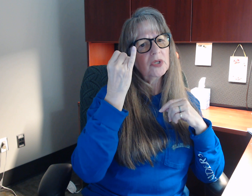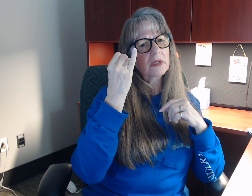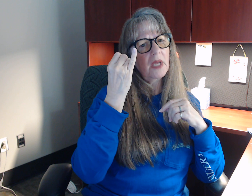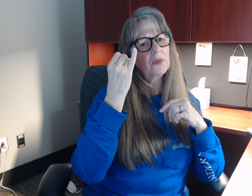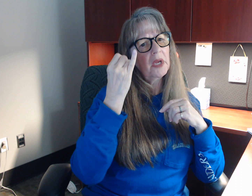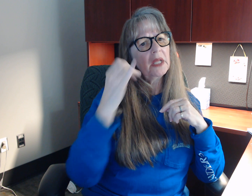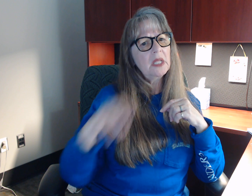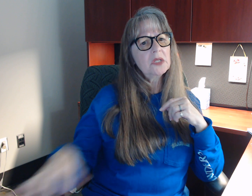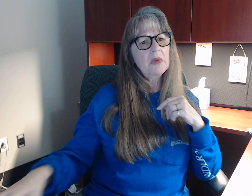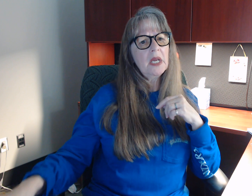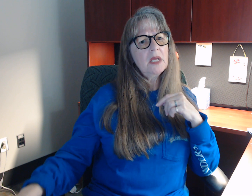I reckon that's the way it is.